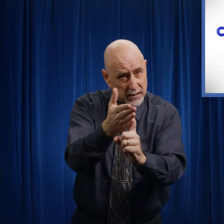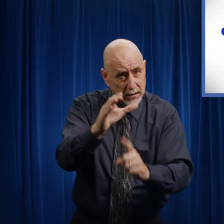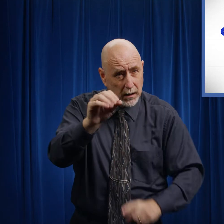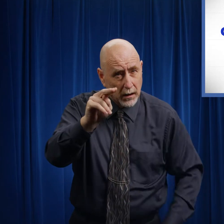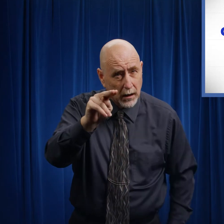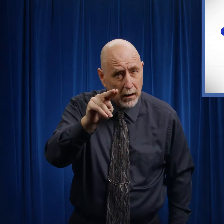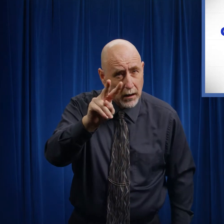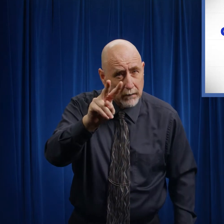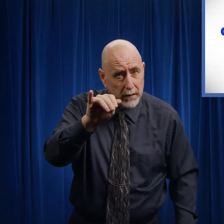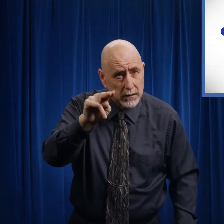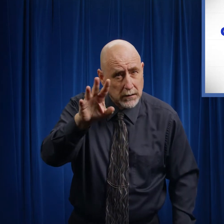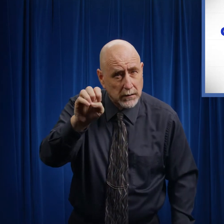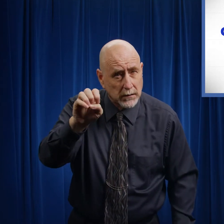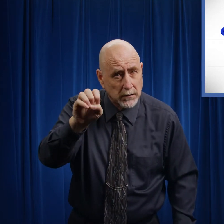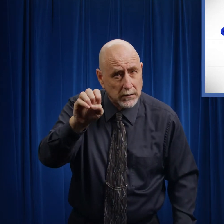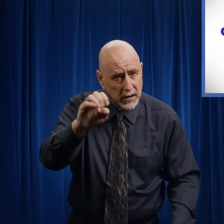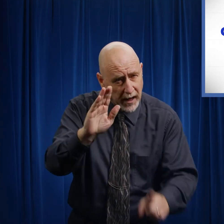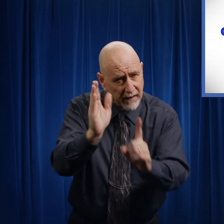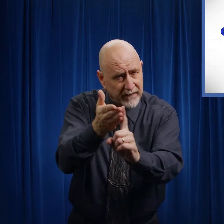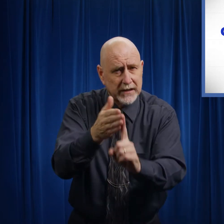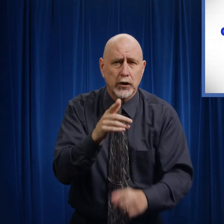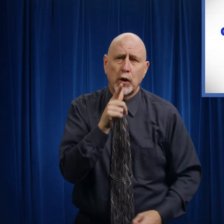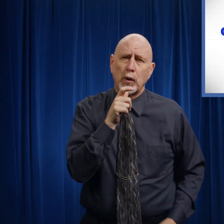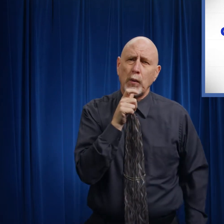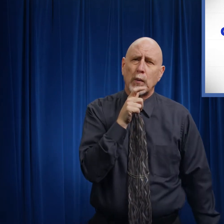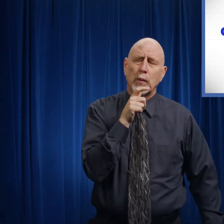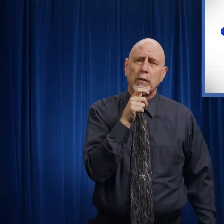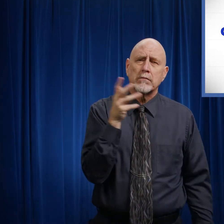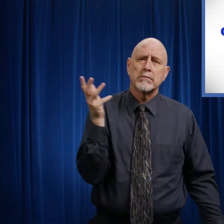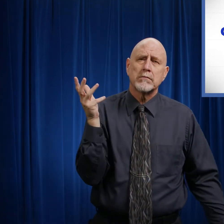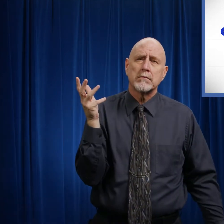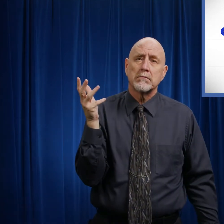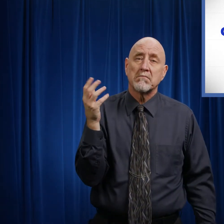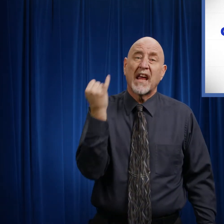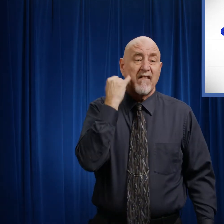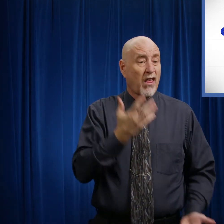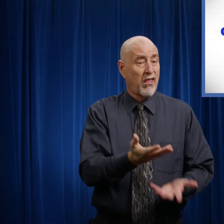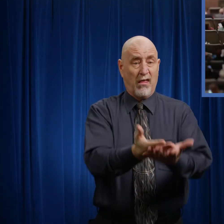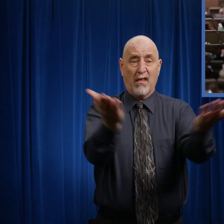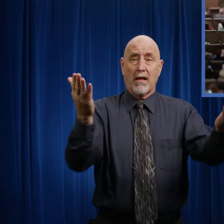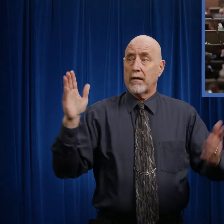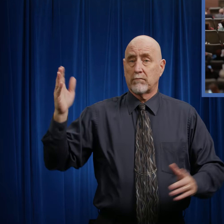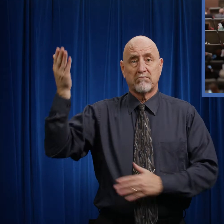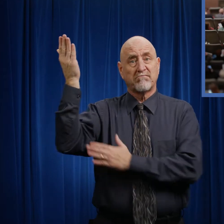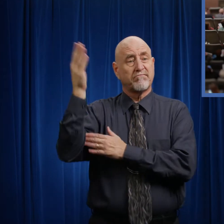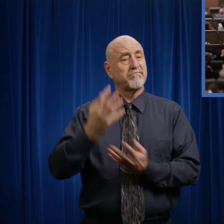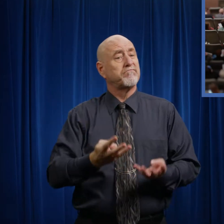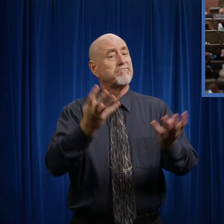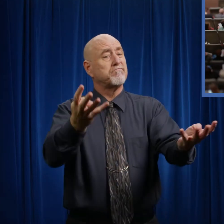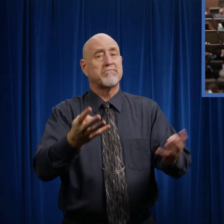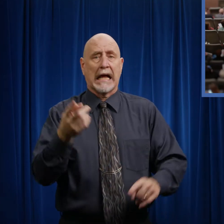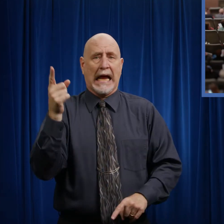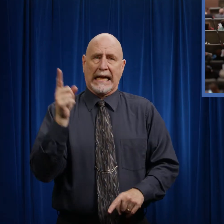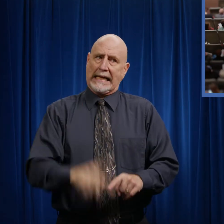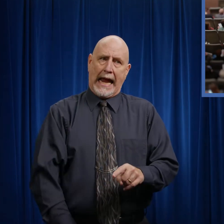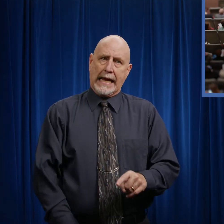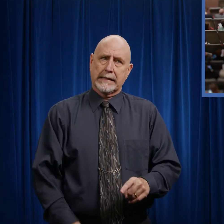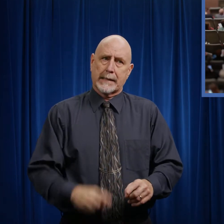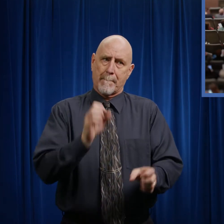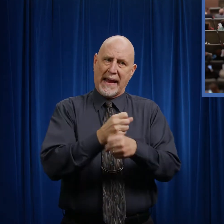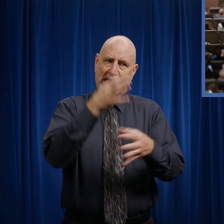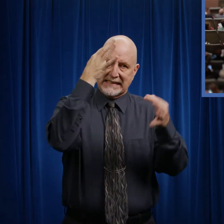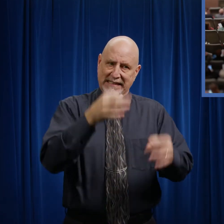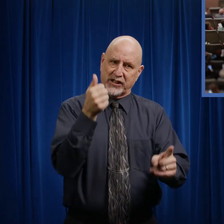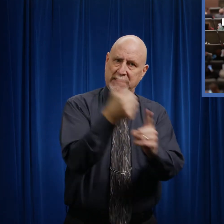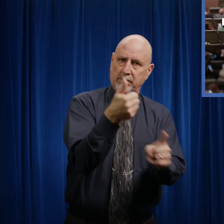to convince you of that. Try to convince who? If those people in his audience